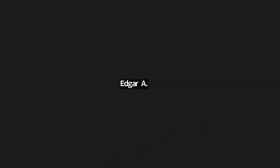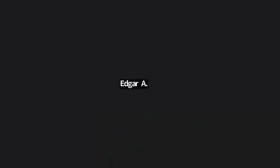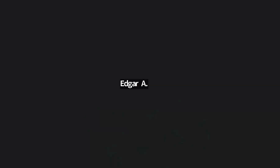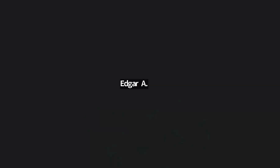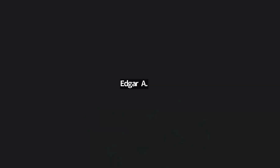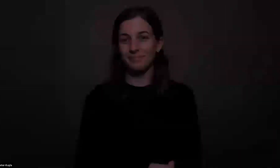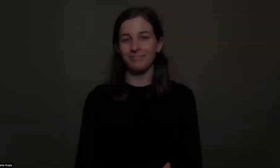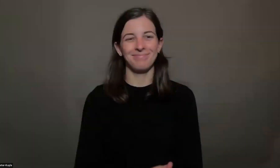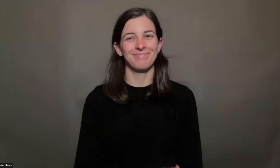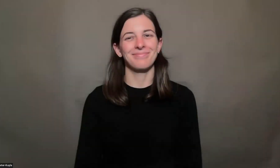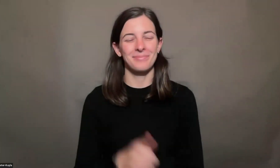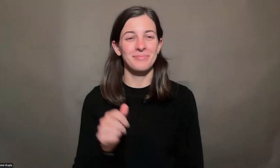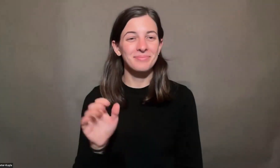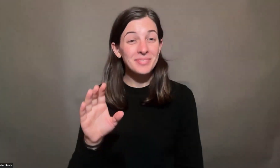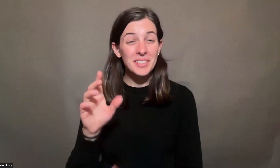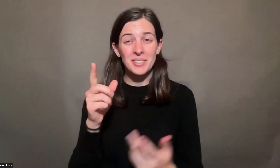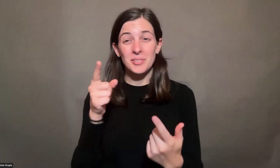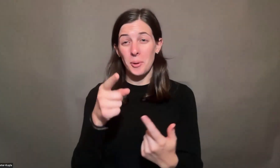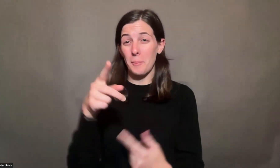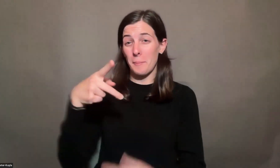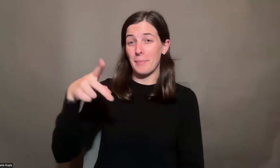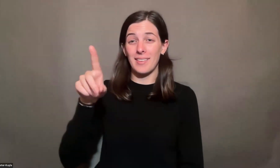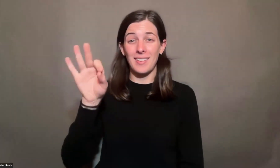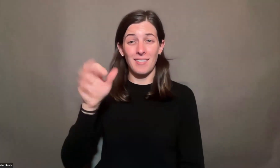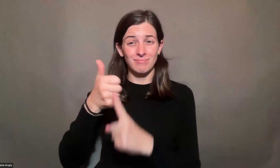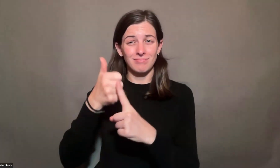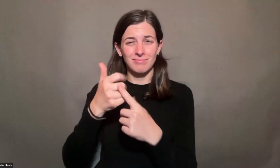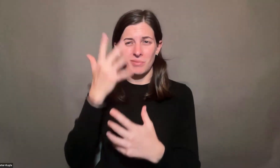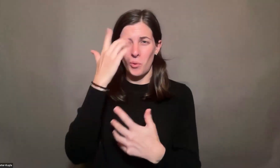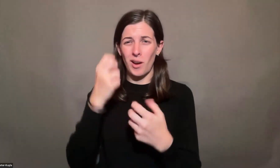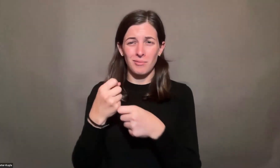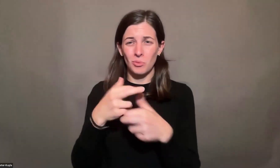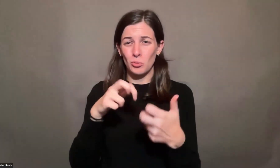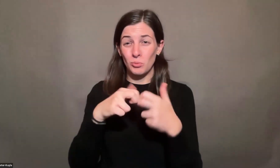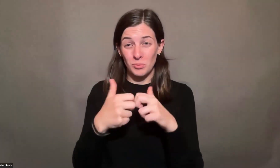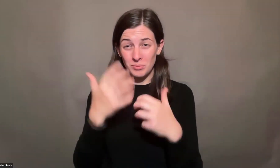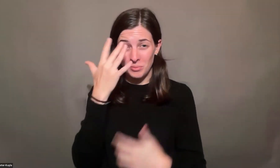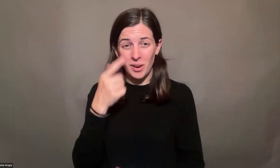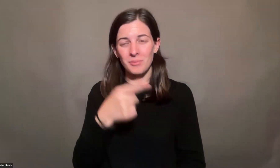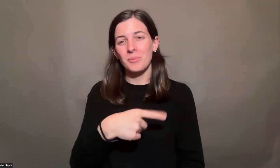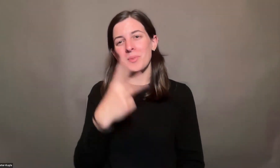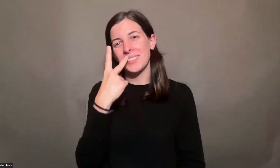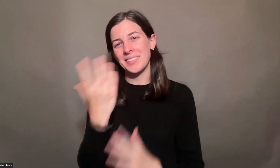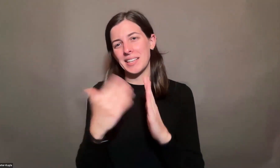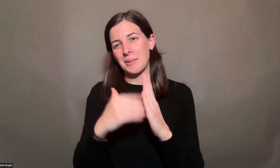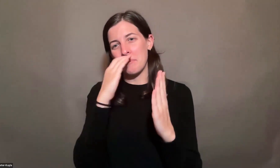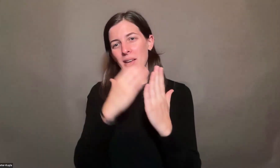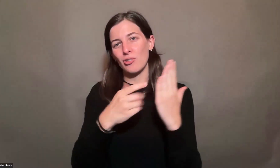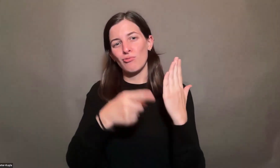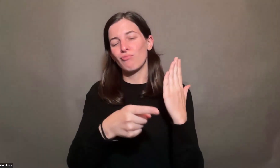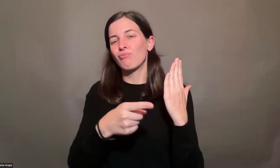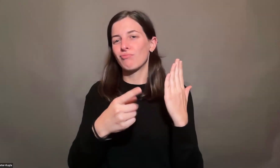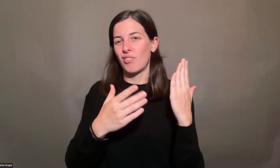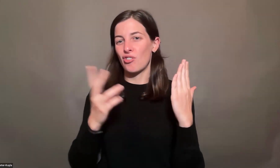Why are they so problematic? Well, again, I've got another dog on this slide. He doesn't look very happy. It's a bulldog. His chin's